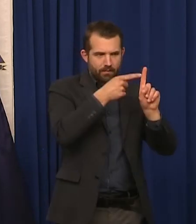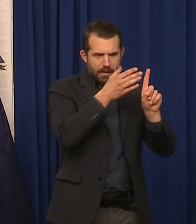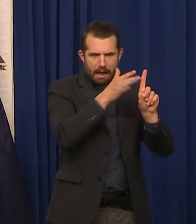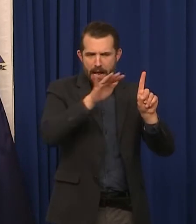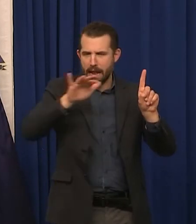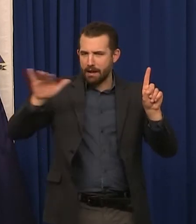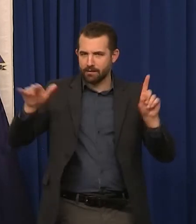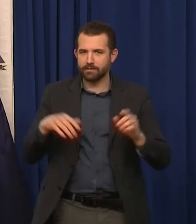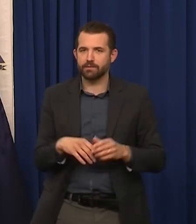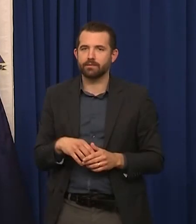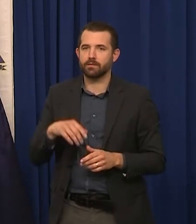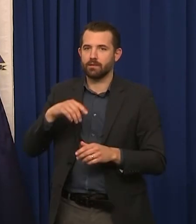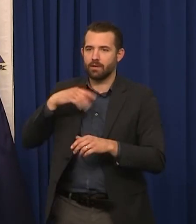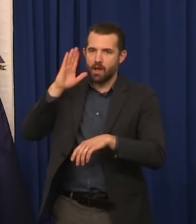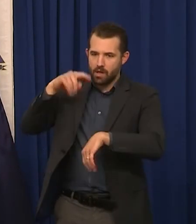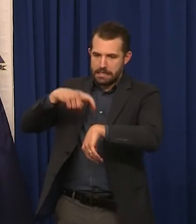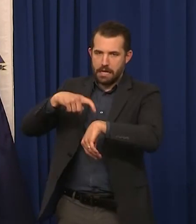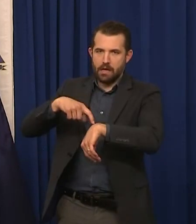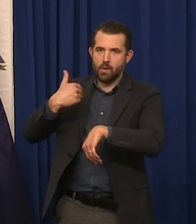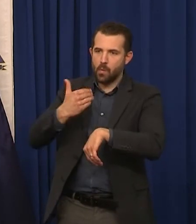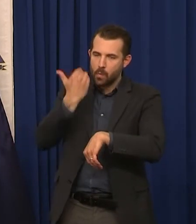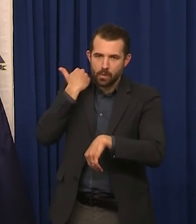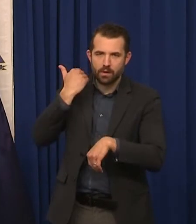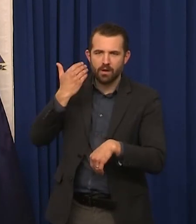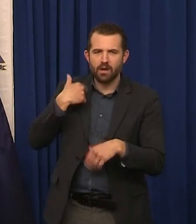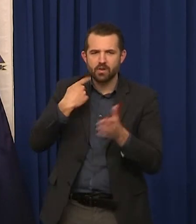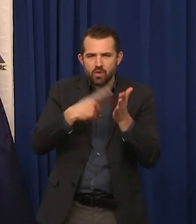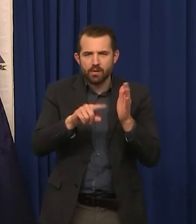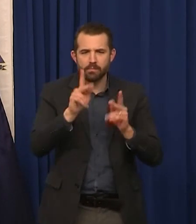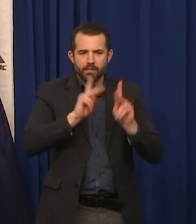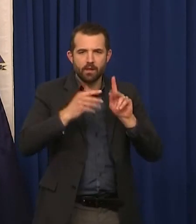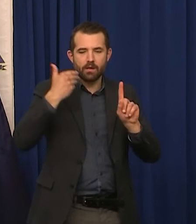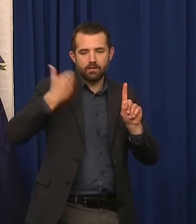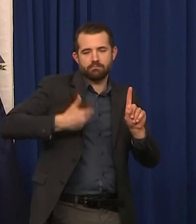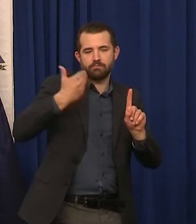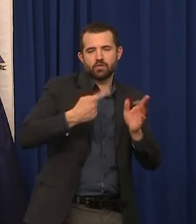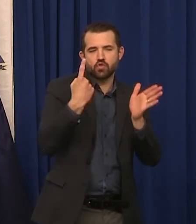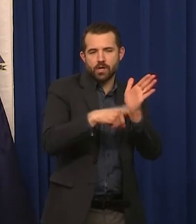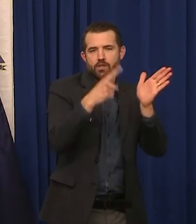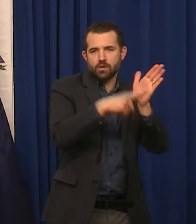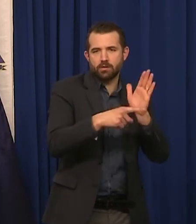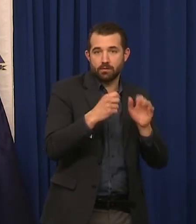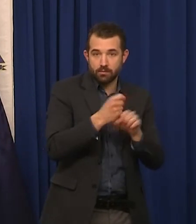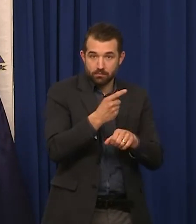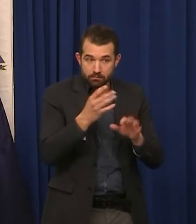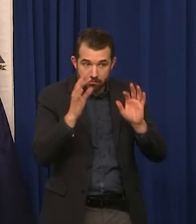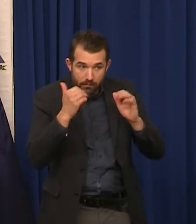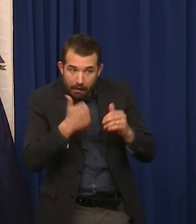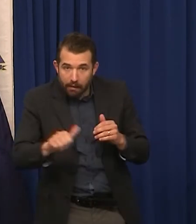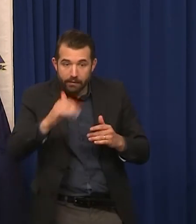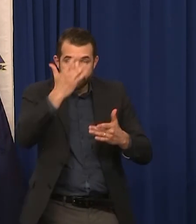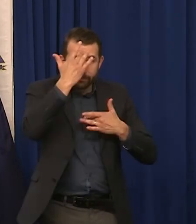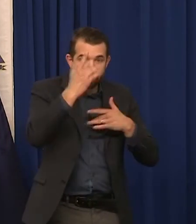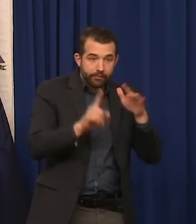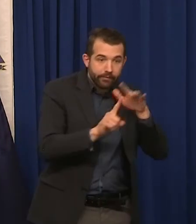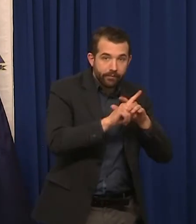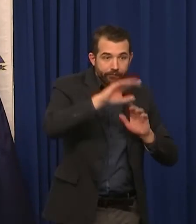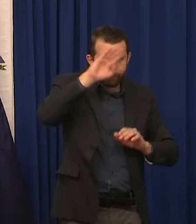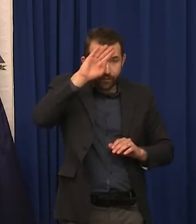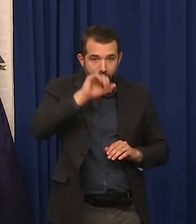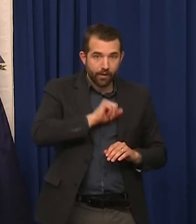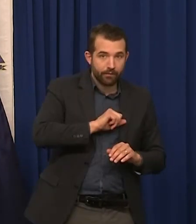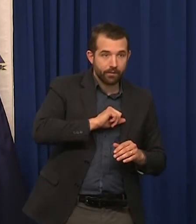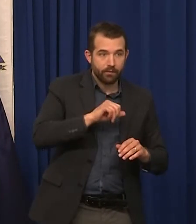that, it consists of checking in with folks to see if they have any new symptoms, to see if they've gotten sicker, or to see if they've